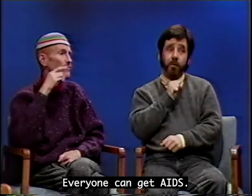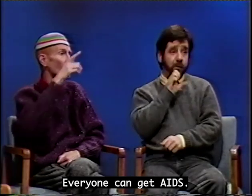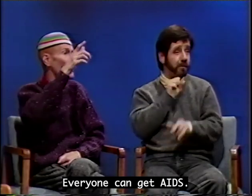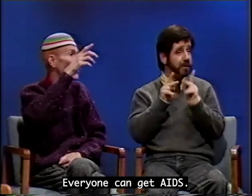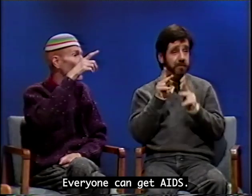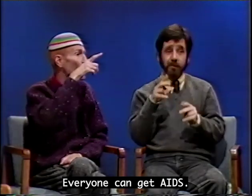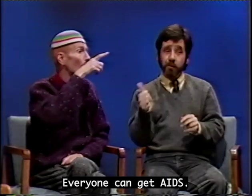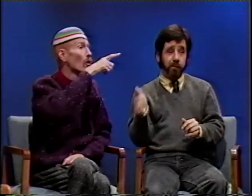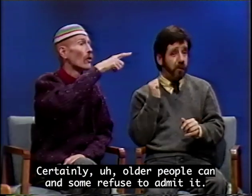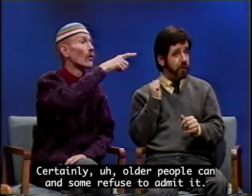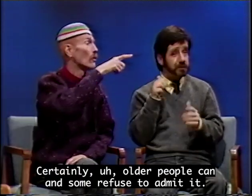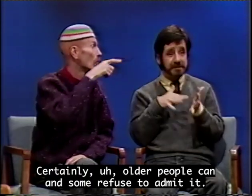get AIDS. Certainly,